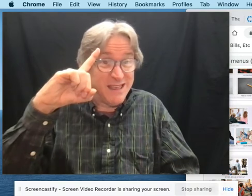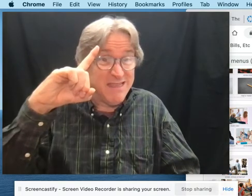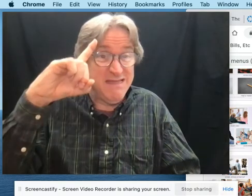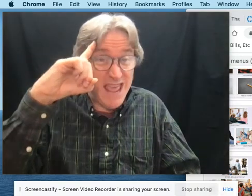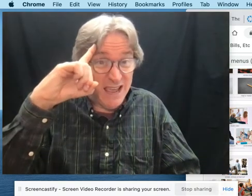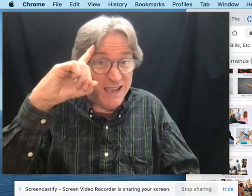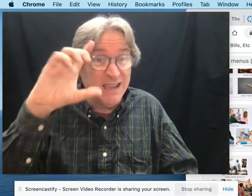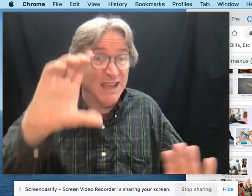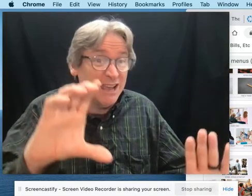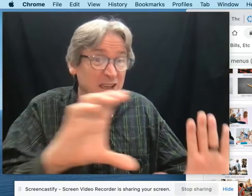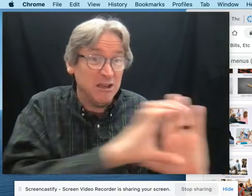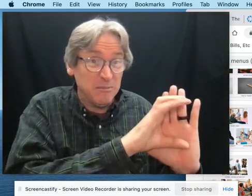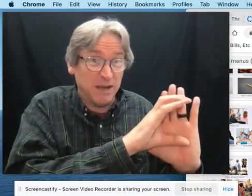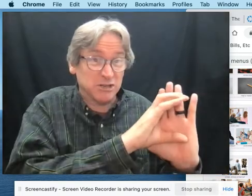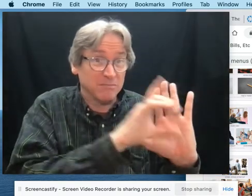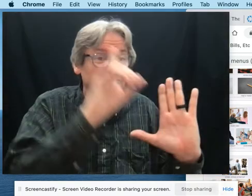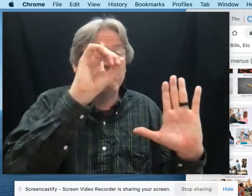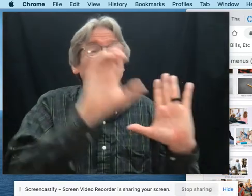almost think